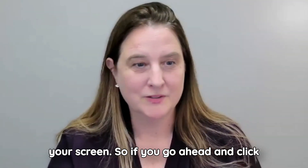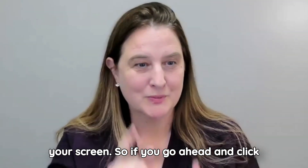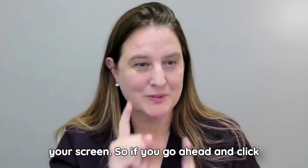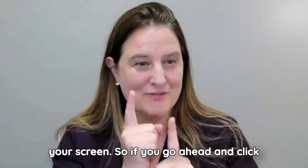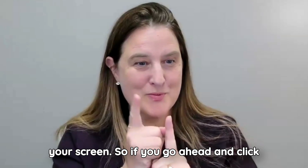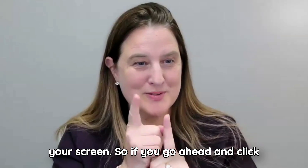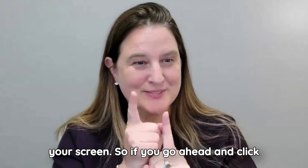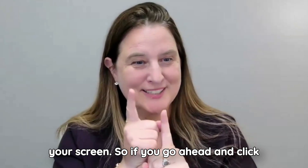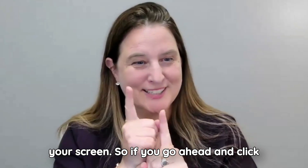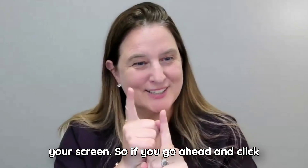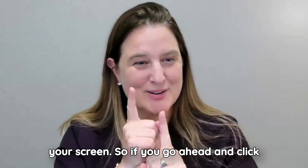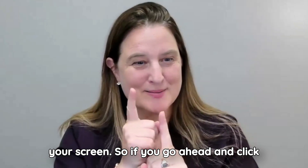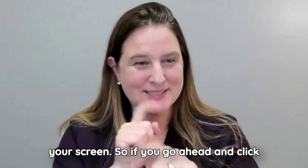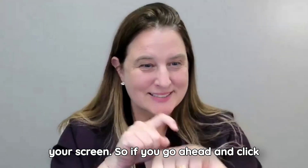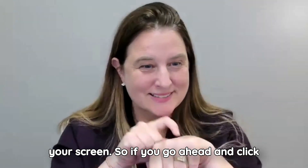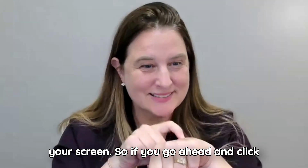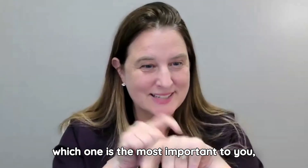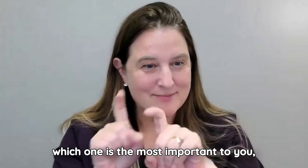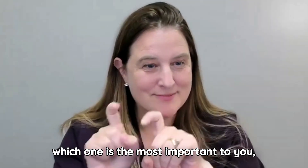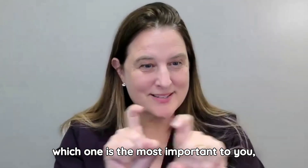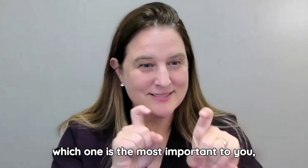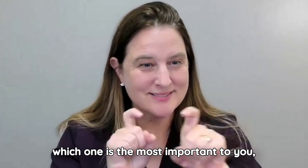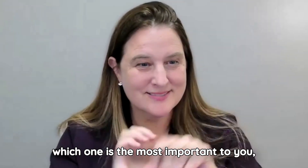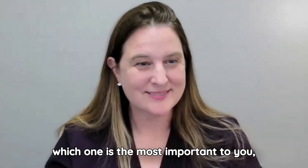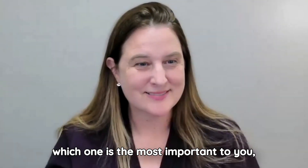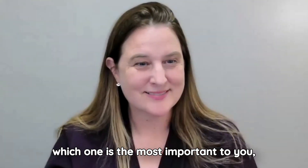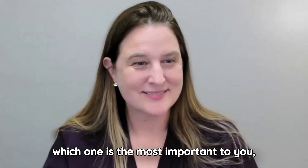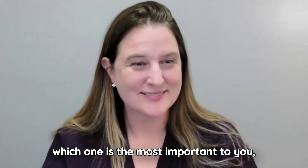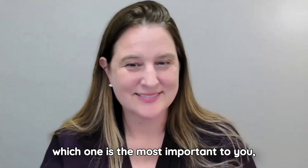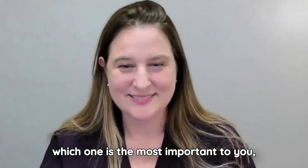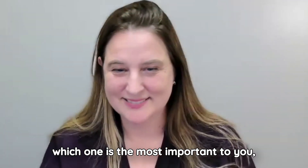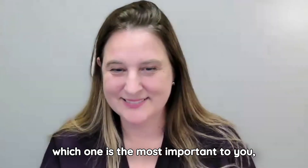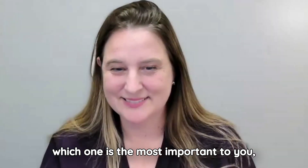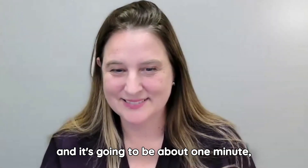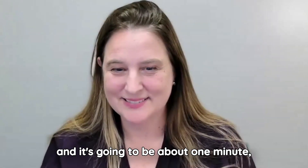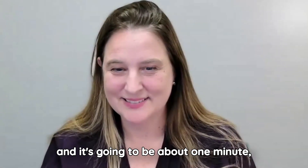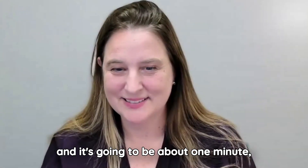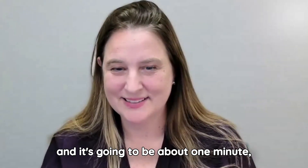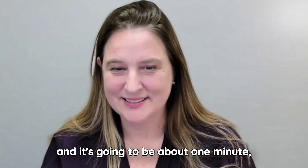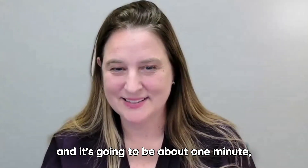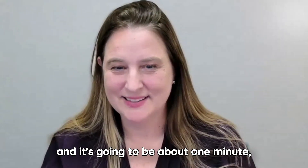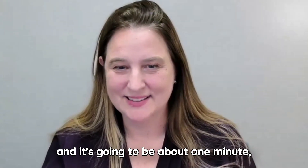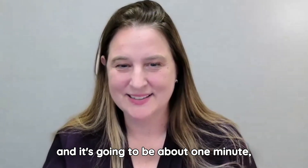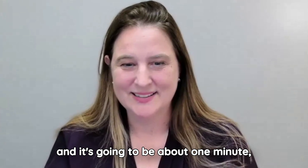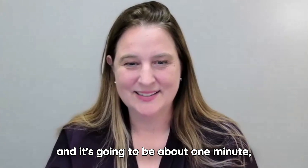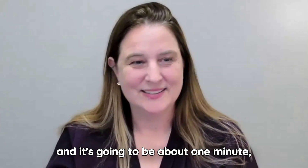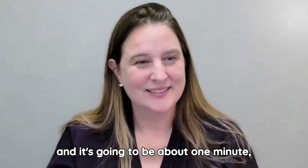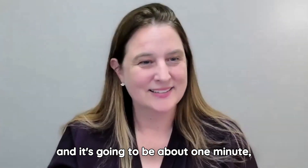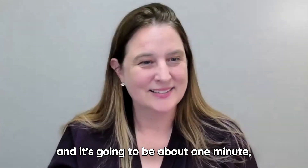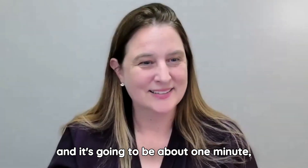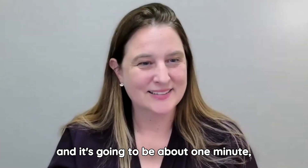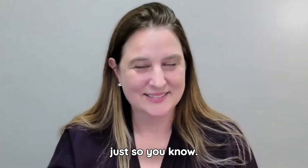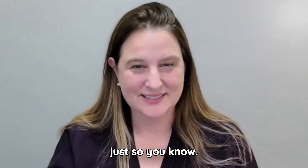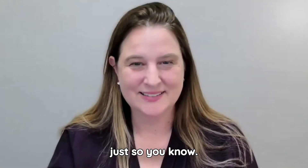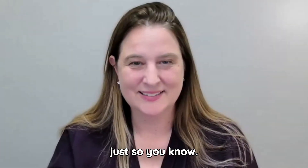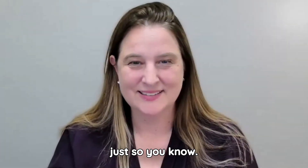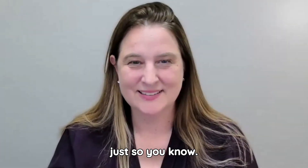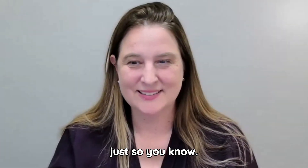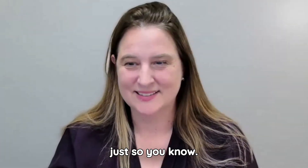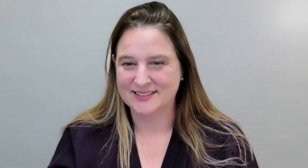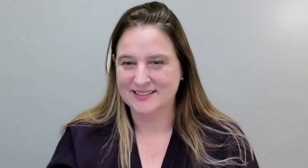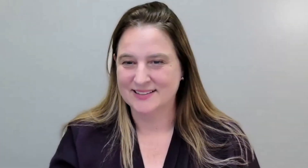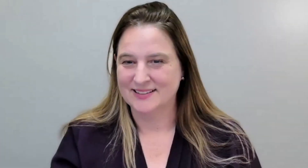So, if you go ahead and click which one is the most important to you, and it's going to be about 1 minute, just so you